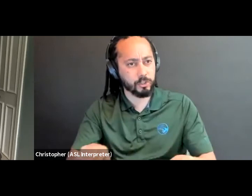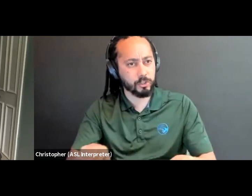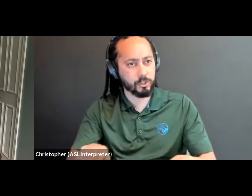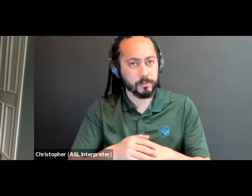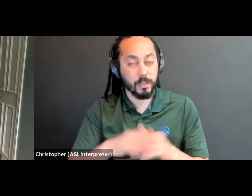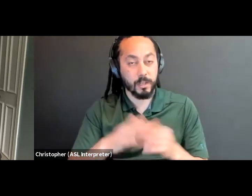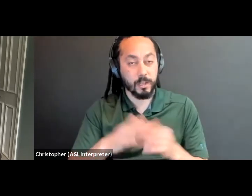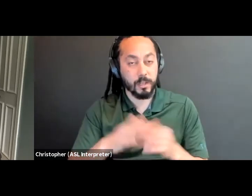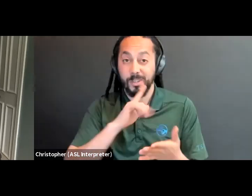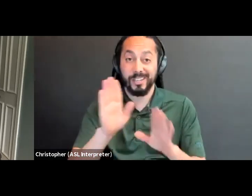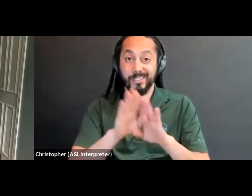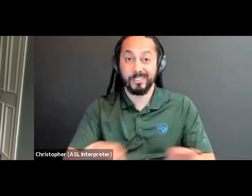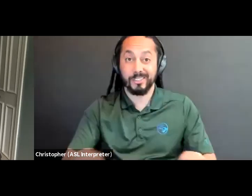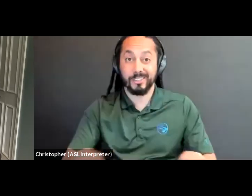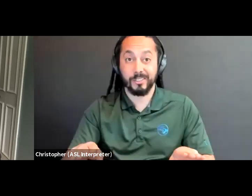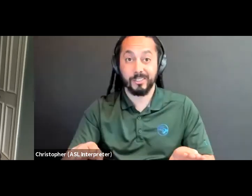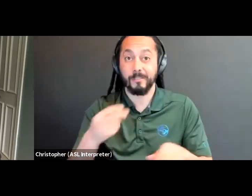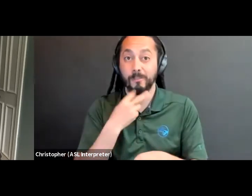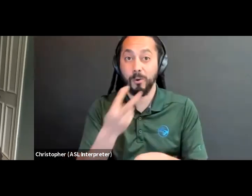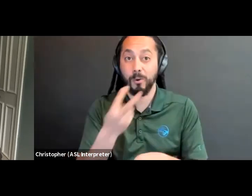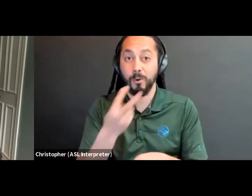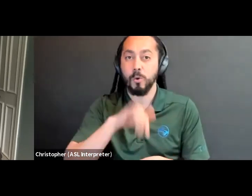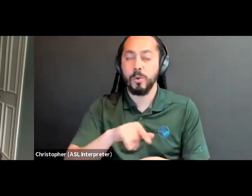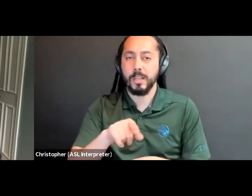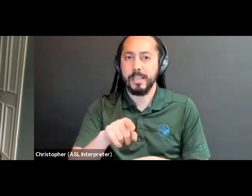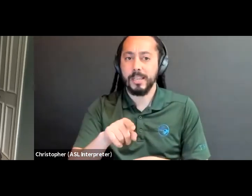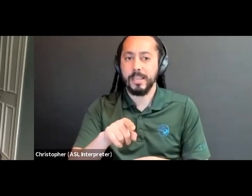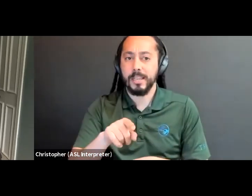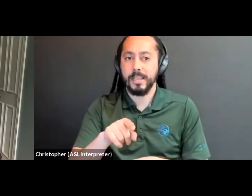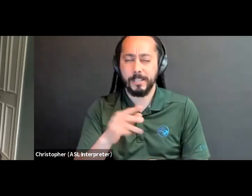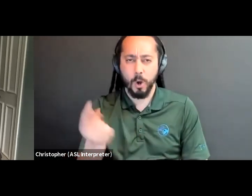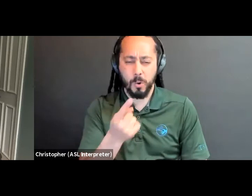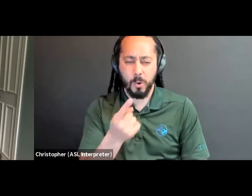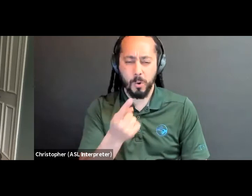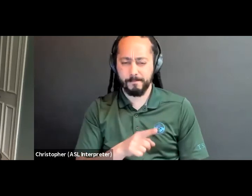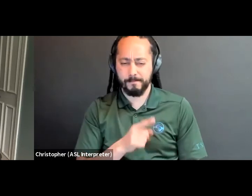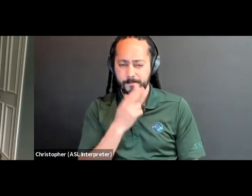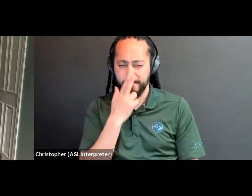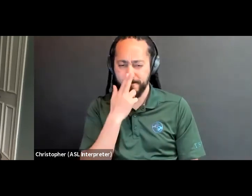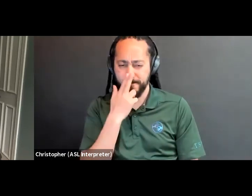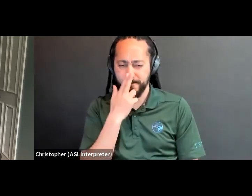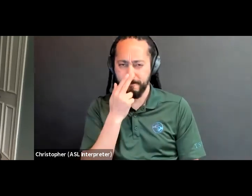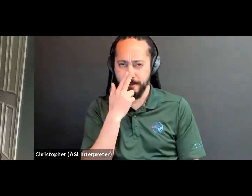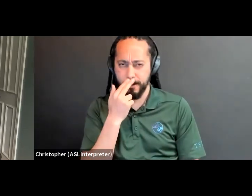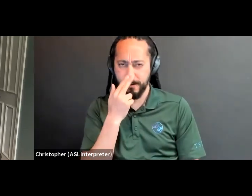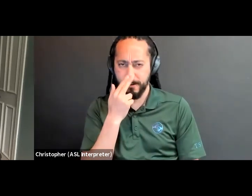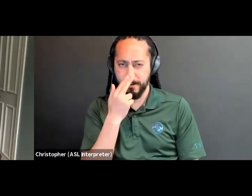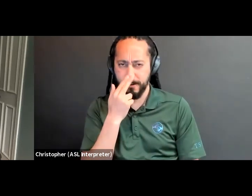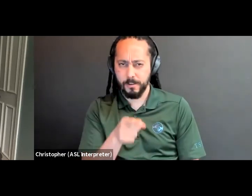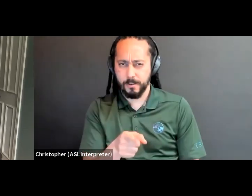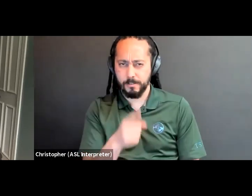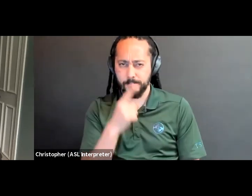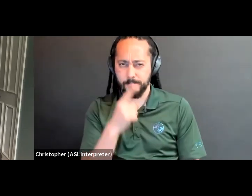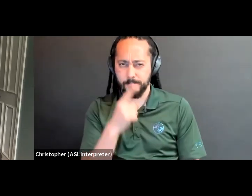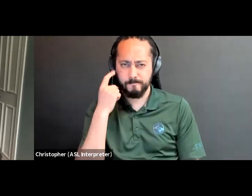have been seen as being really suspicious. And it is really odd because some of those situations would actually be